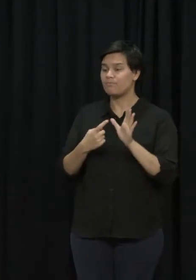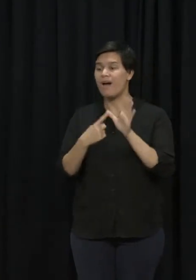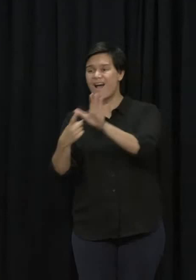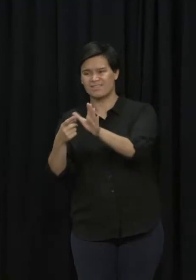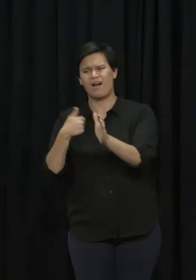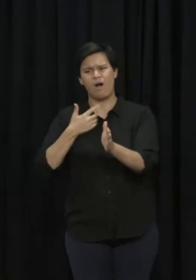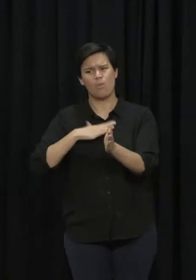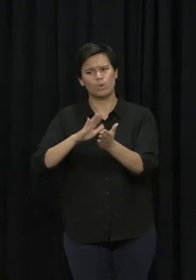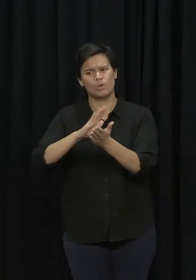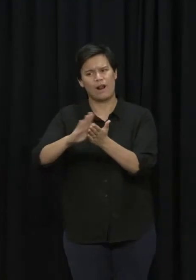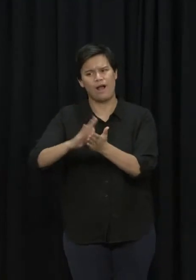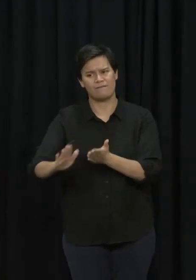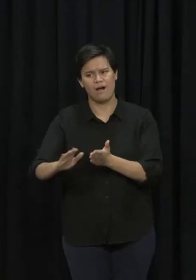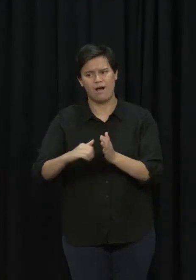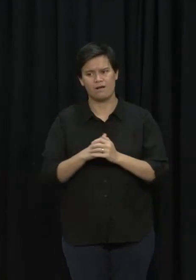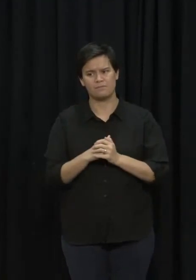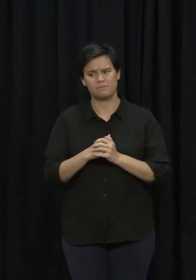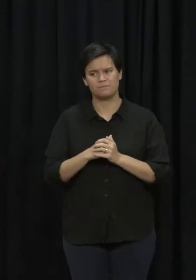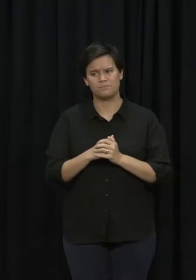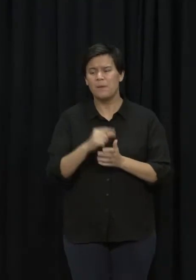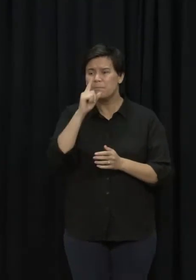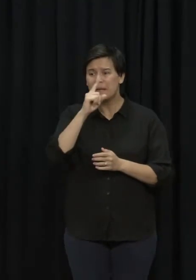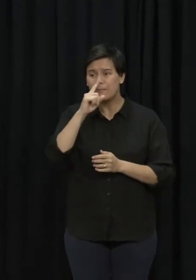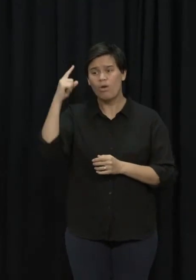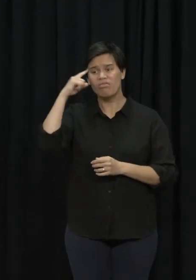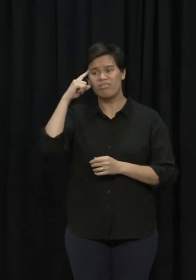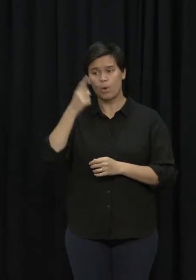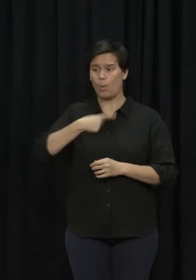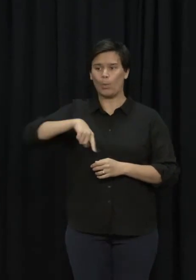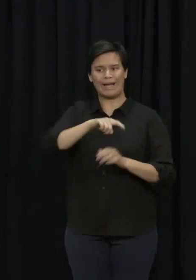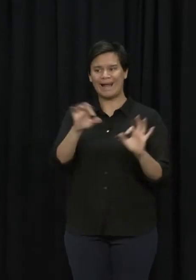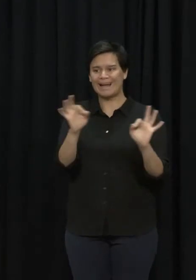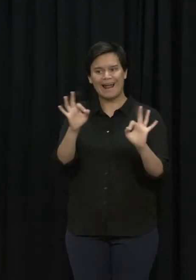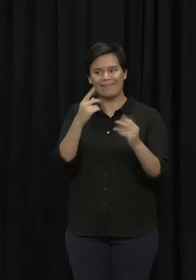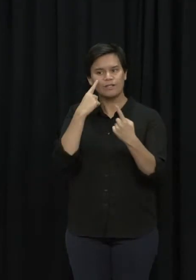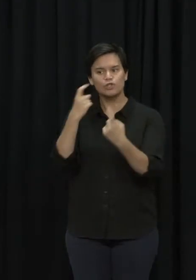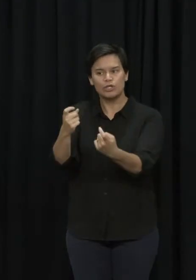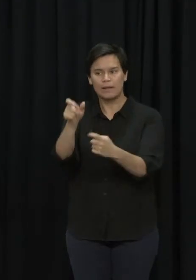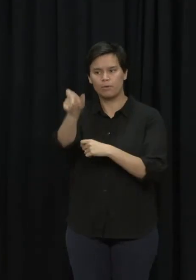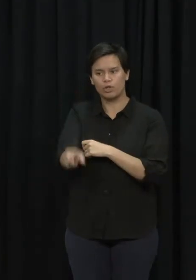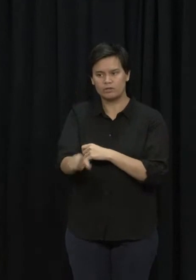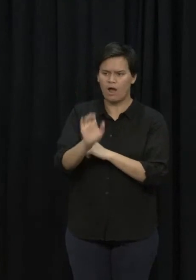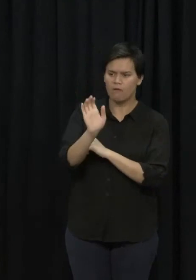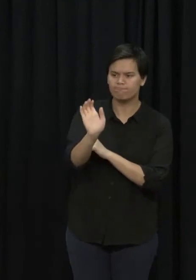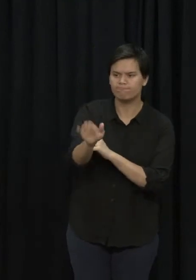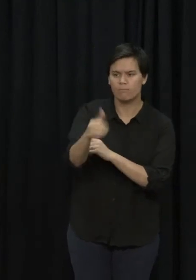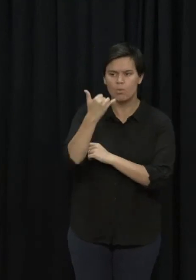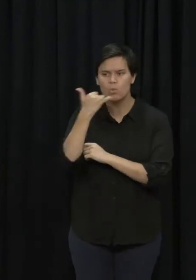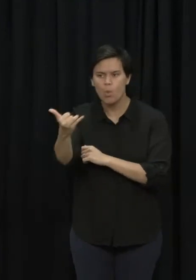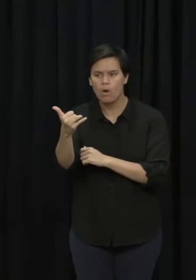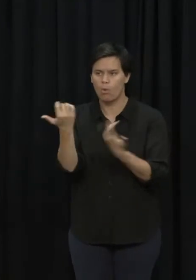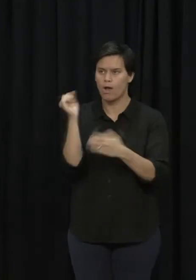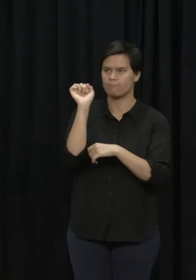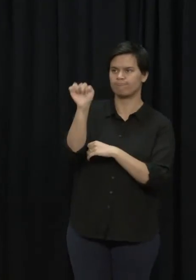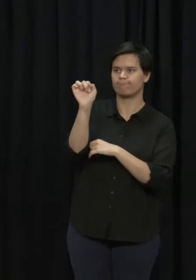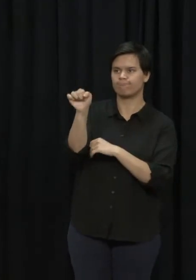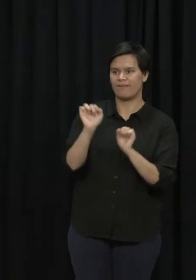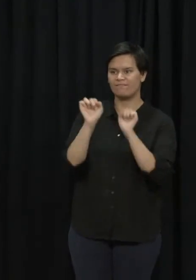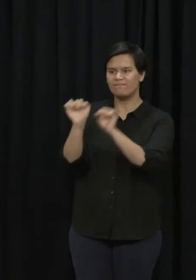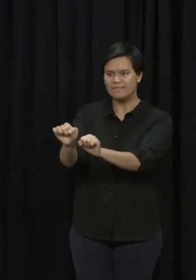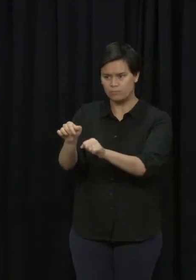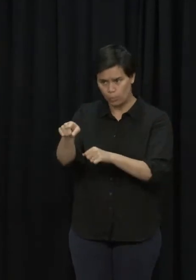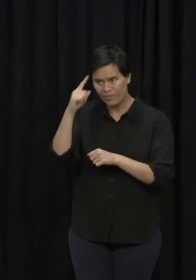This notion that people were not checked on is just wrong. So let's take, for example, the case that we have